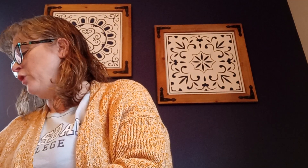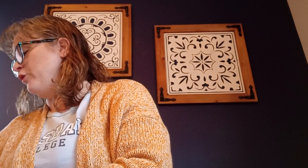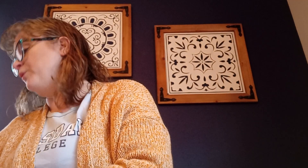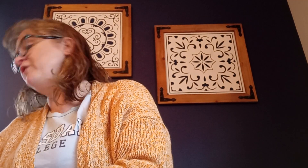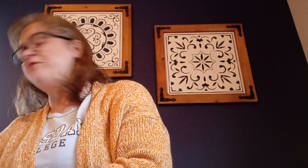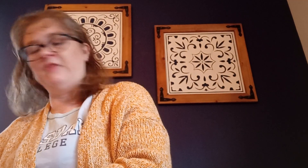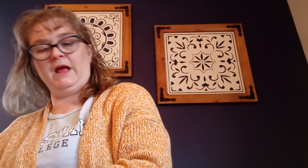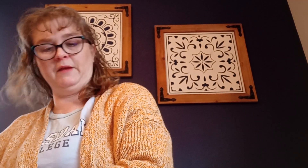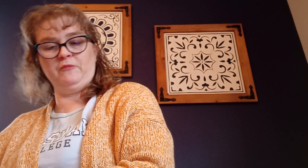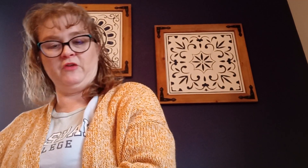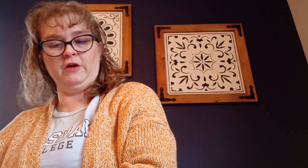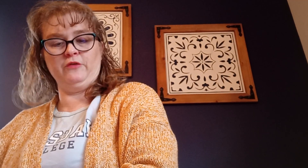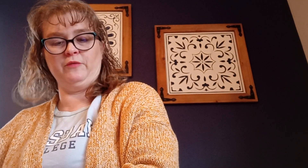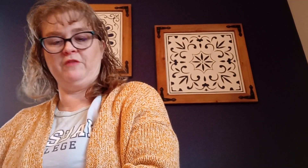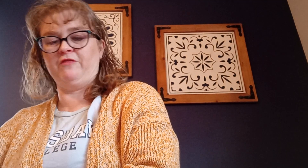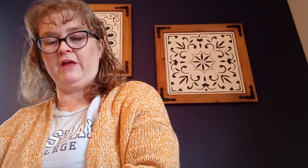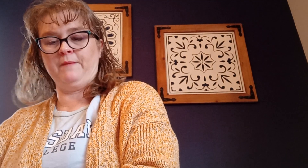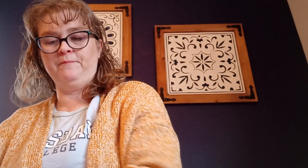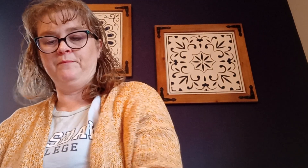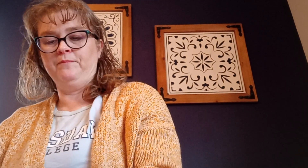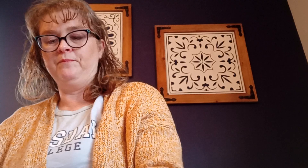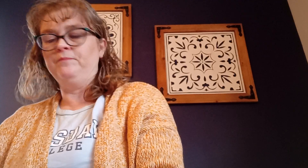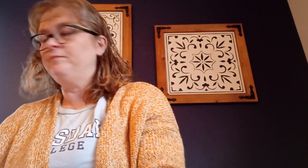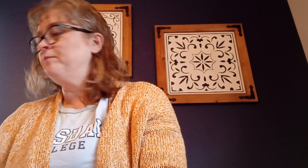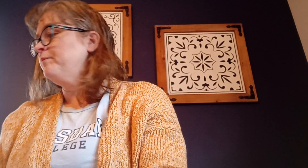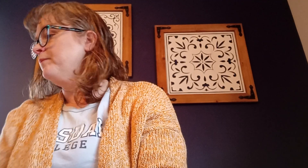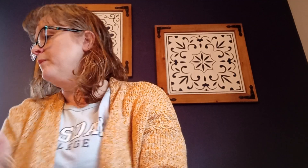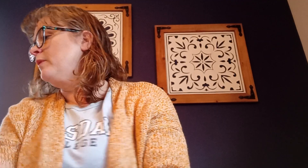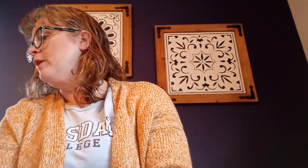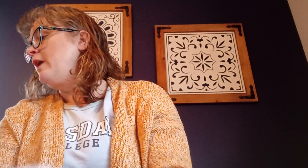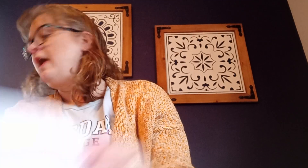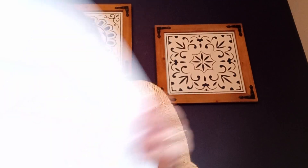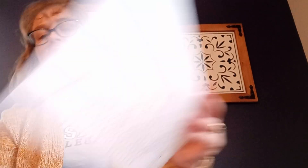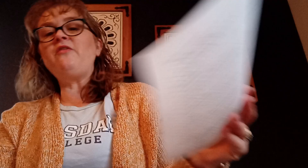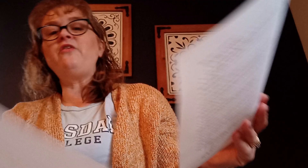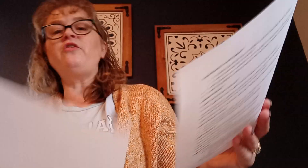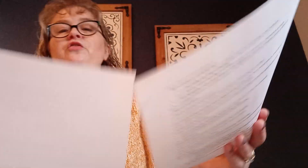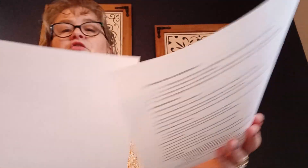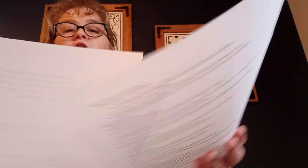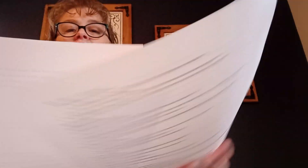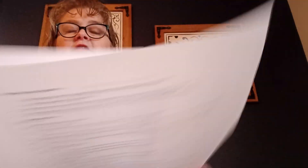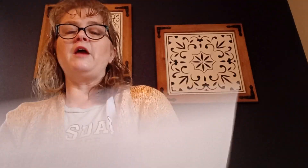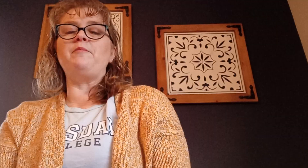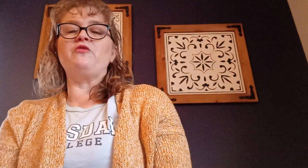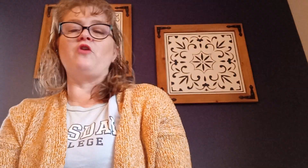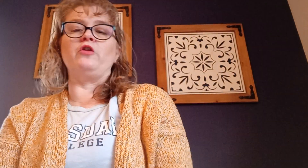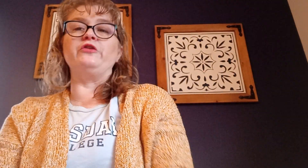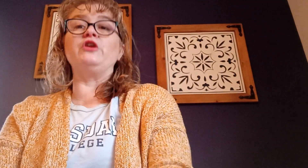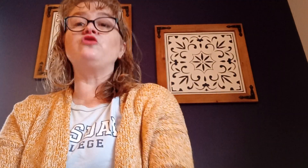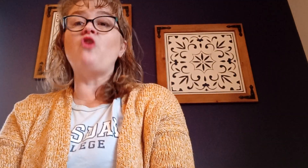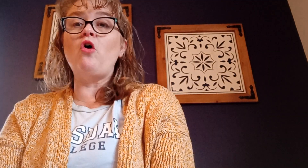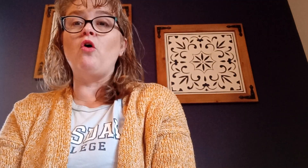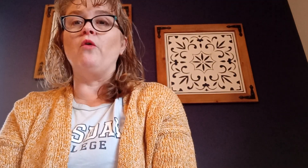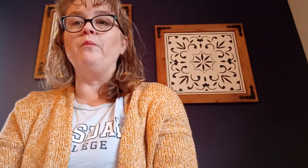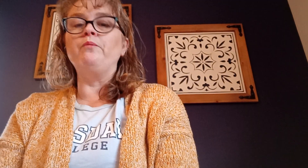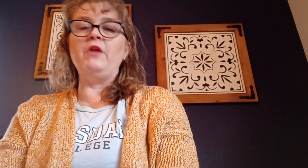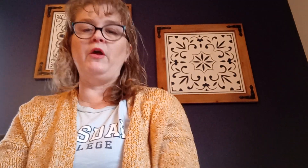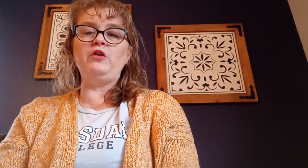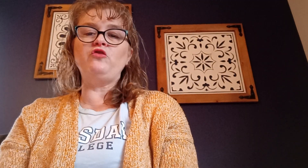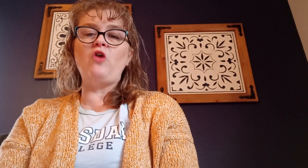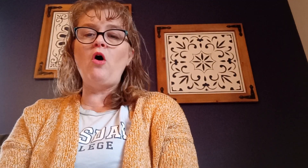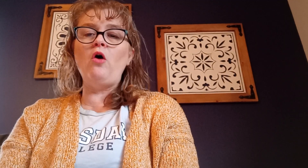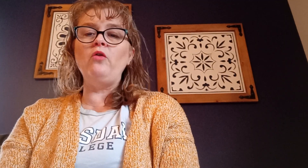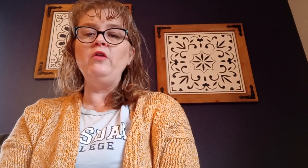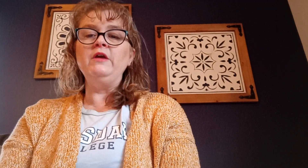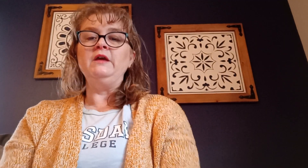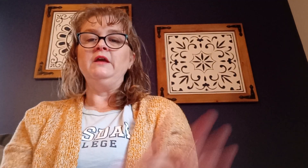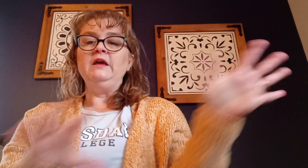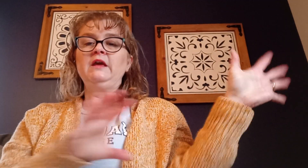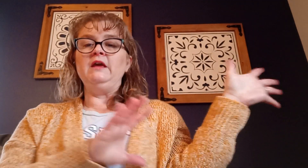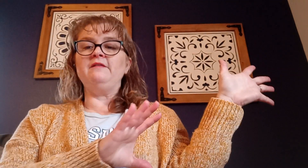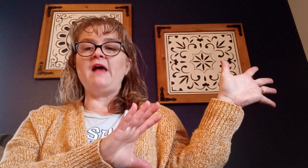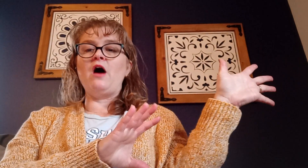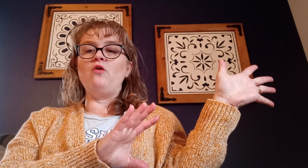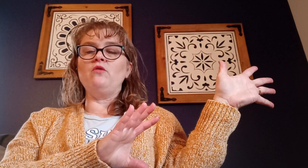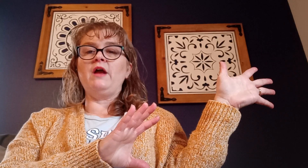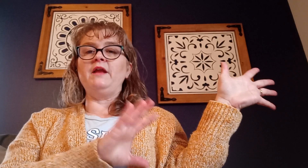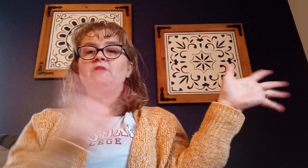the reef flat. The reef flat. And then the third type is called an atoll. Now, an atoll is out kind of in